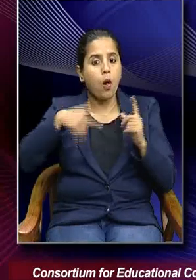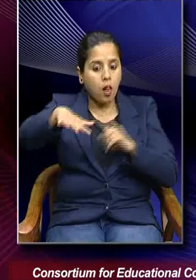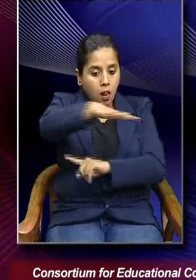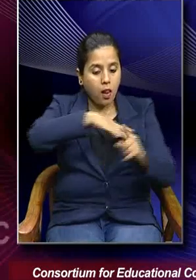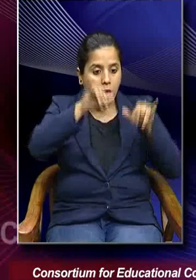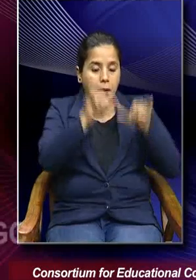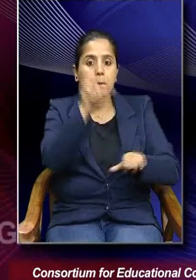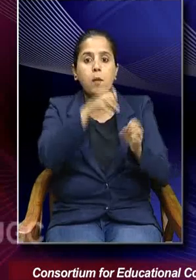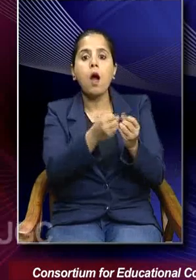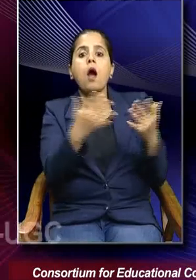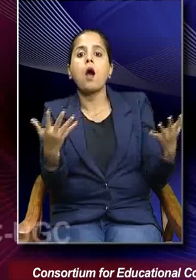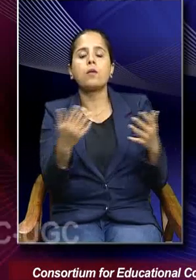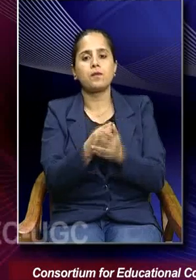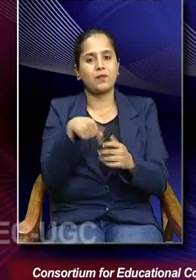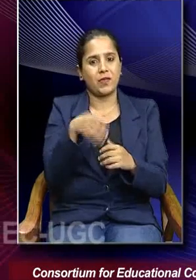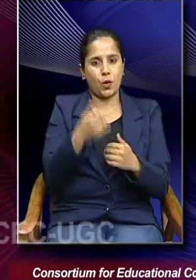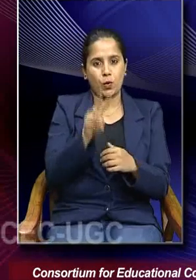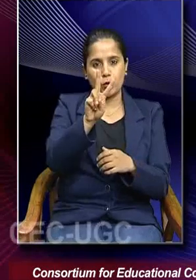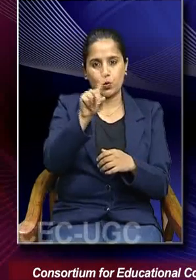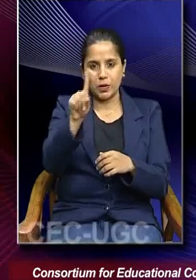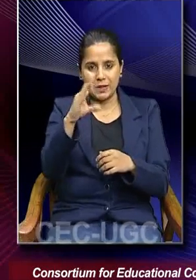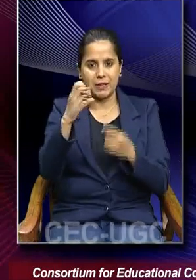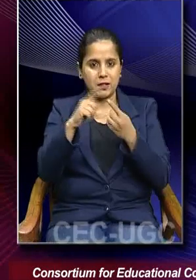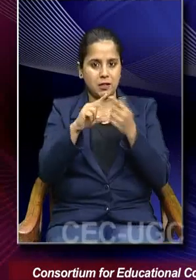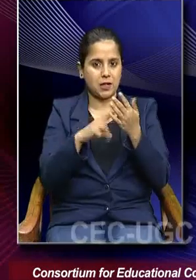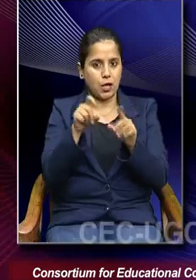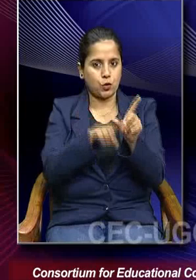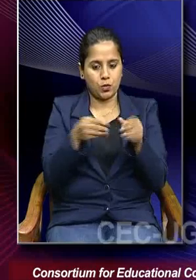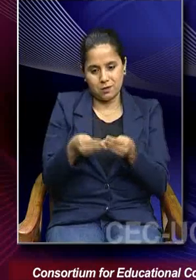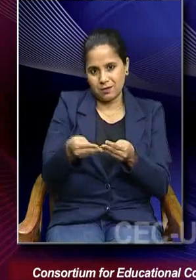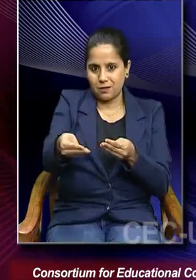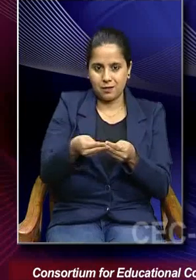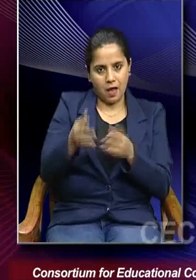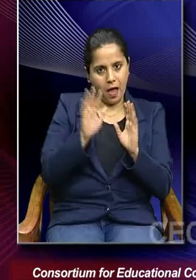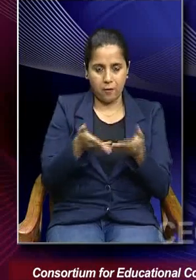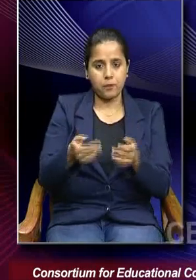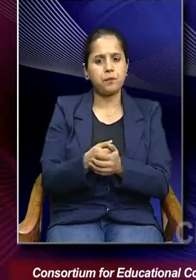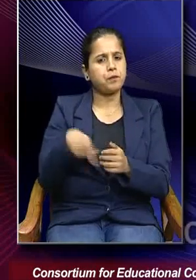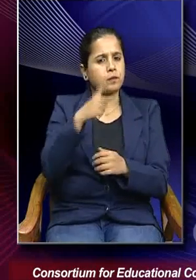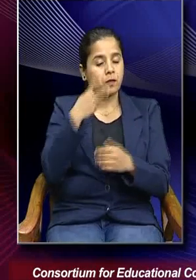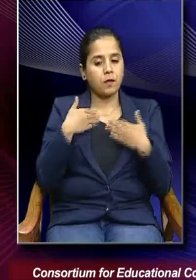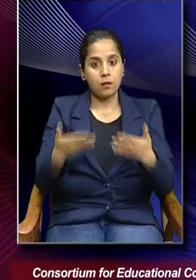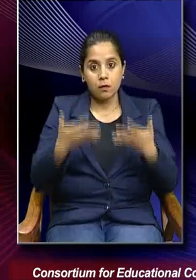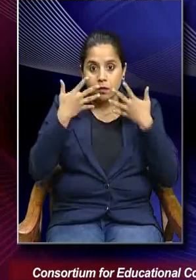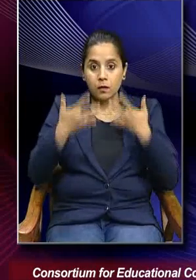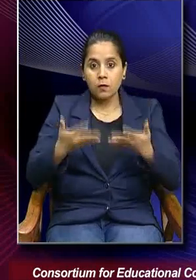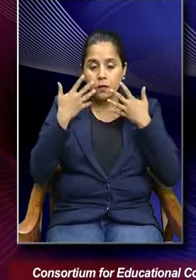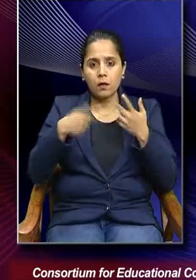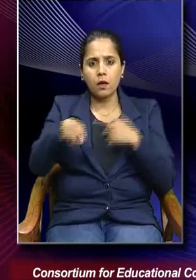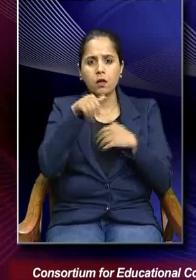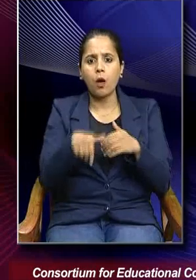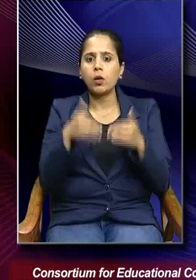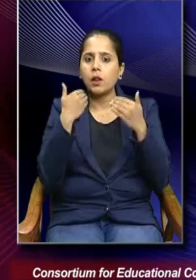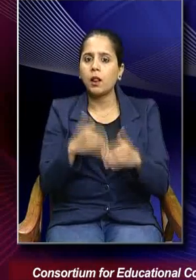are going towards closing of 21st century, we'll see that the air that we breathe is getting limited